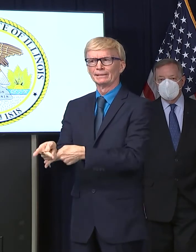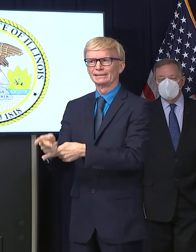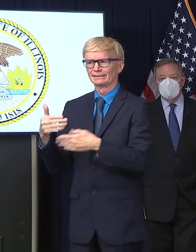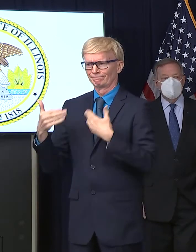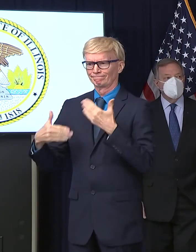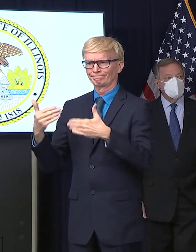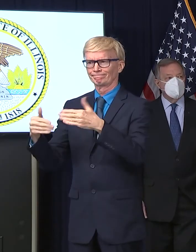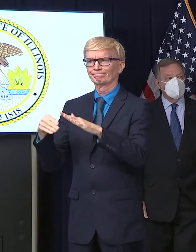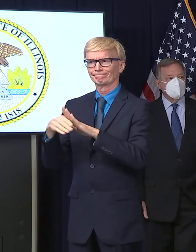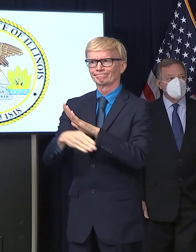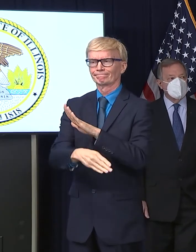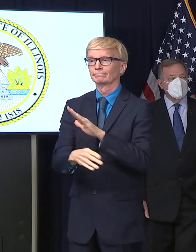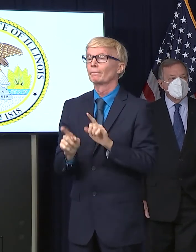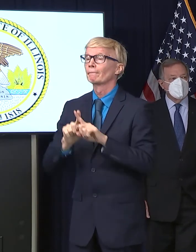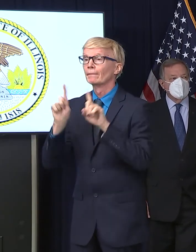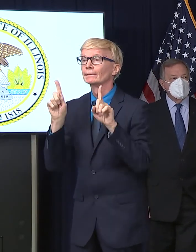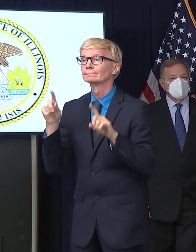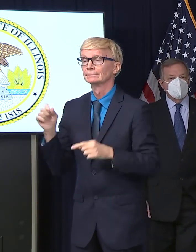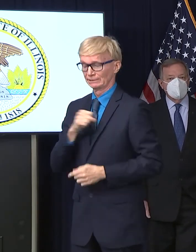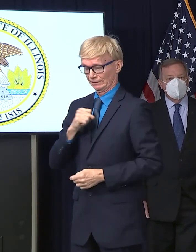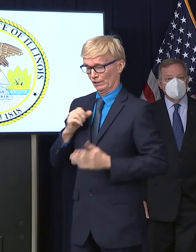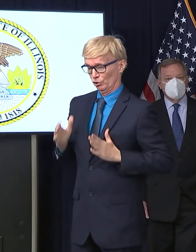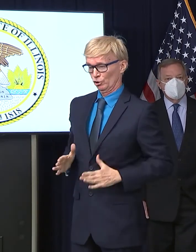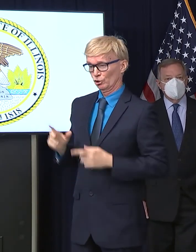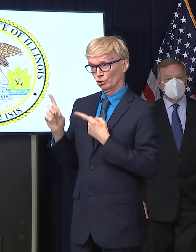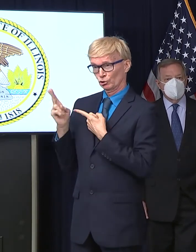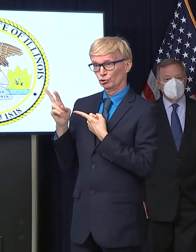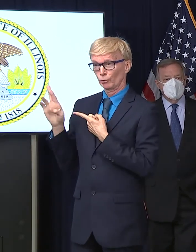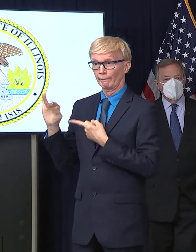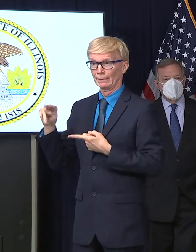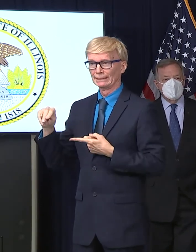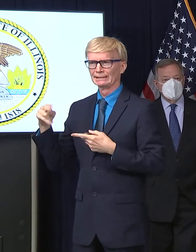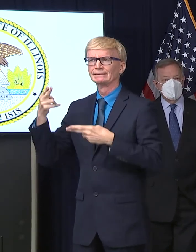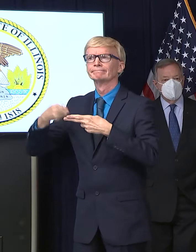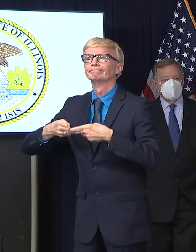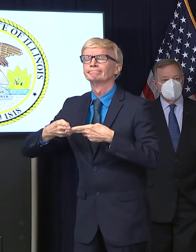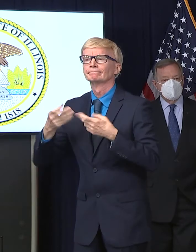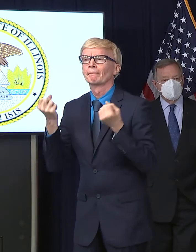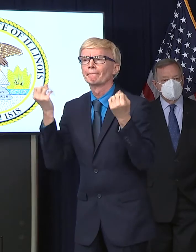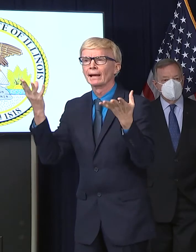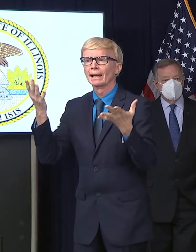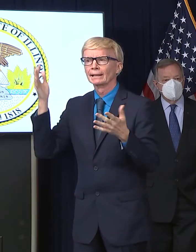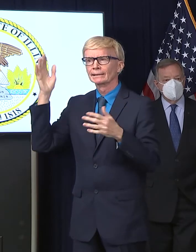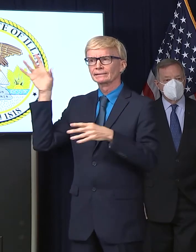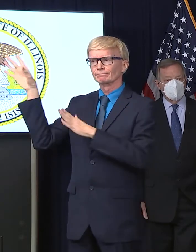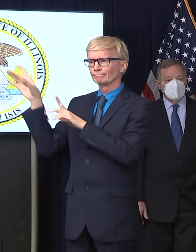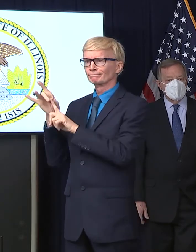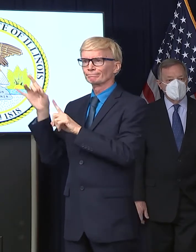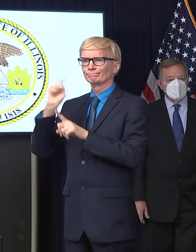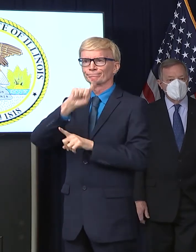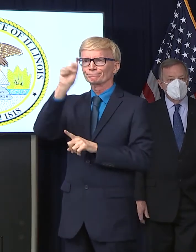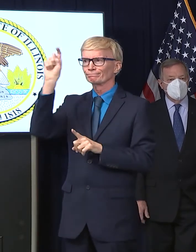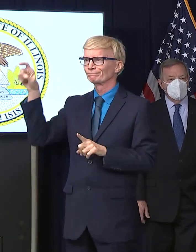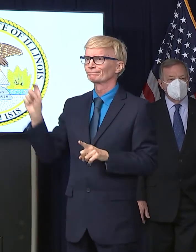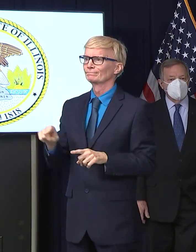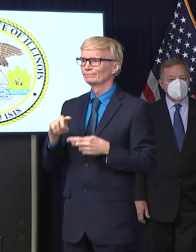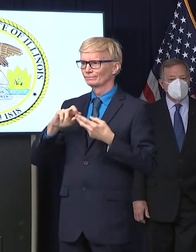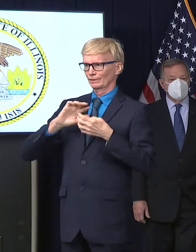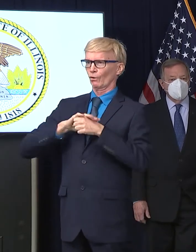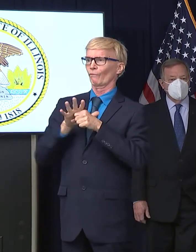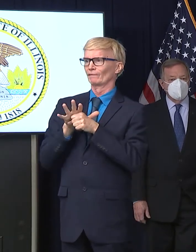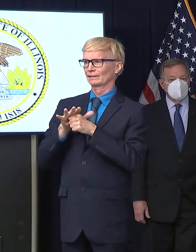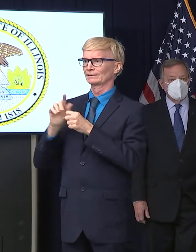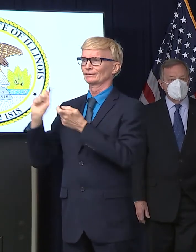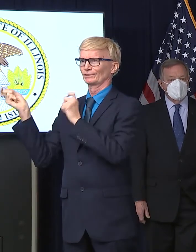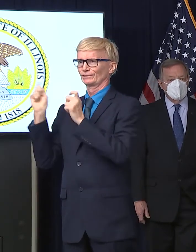Senator Durbin talked about the other variants that are out there, and so we just want to be wary and careful about what